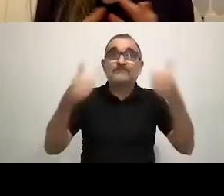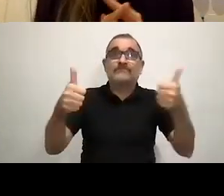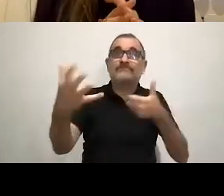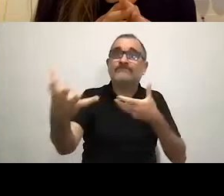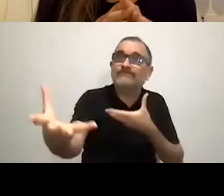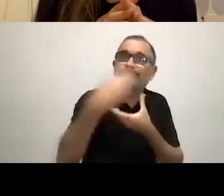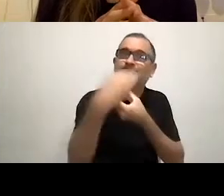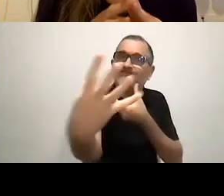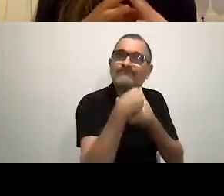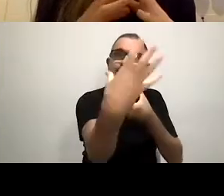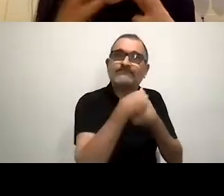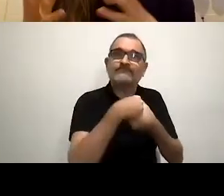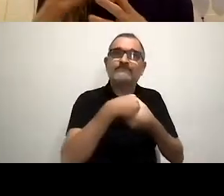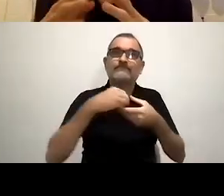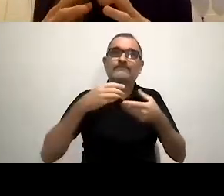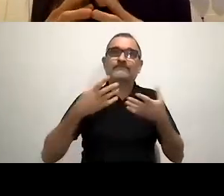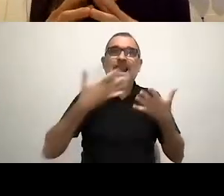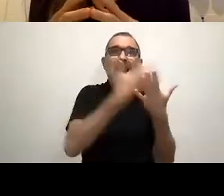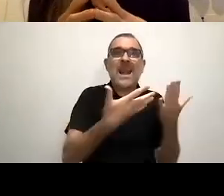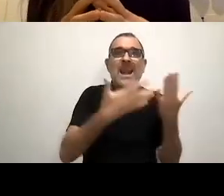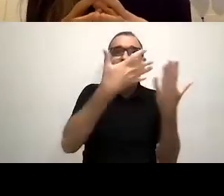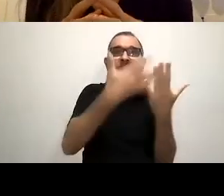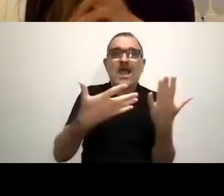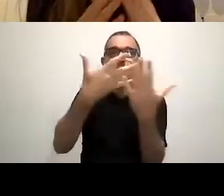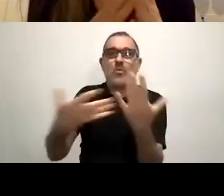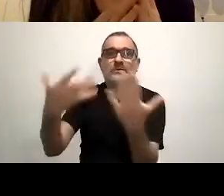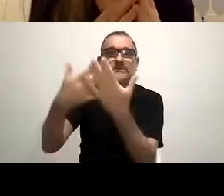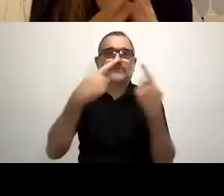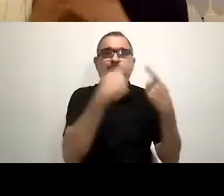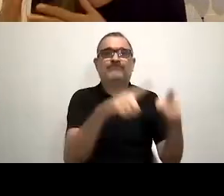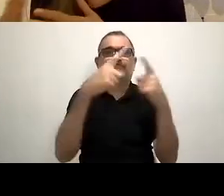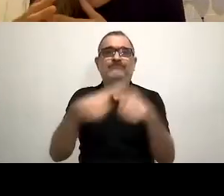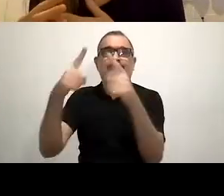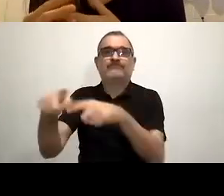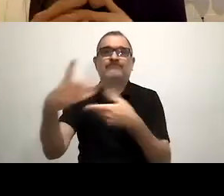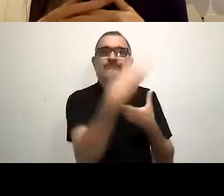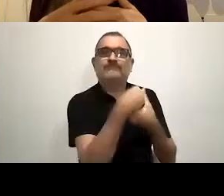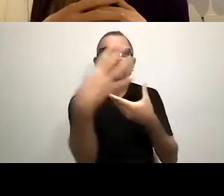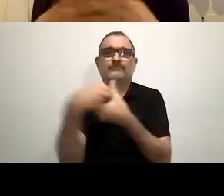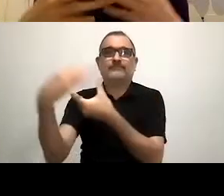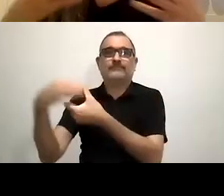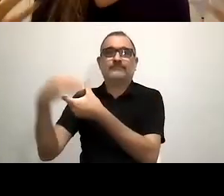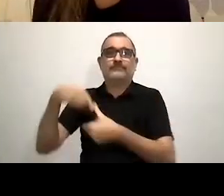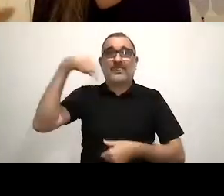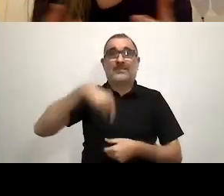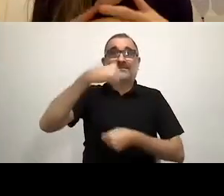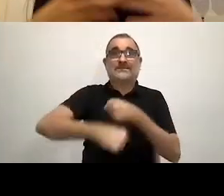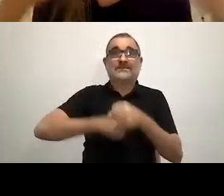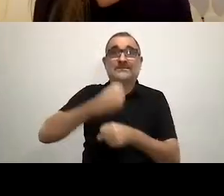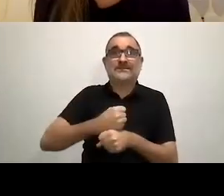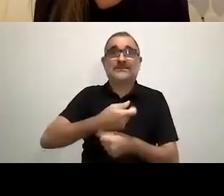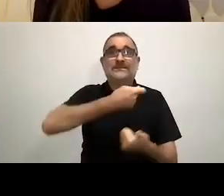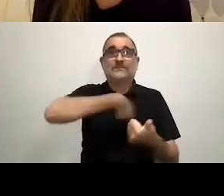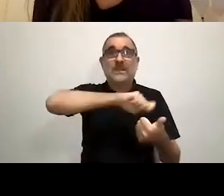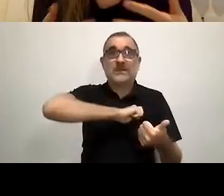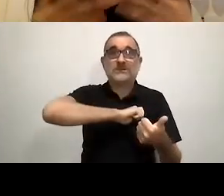so this year we will hopefully have Spanish, possibly French, and then in the coming years we'll expand